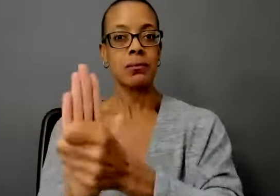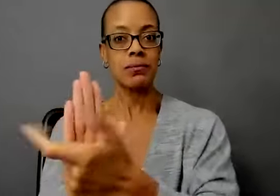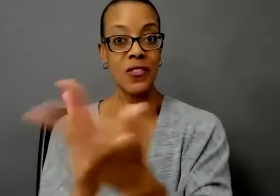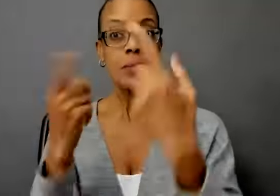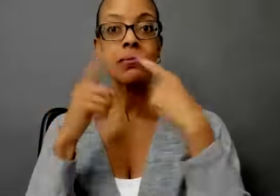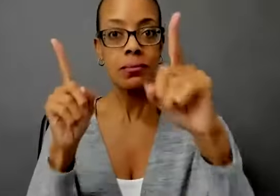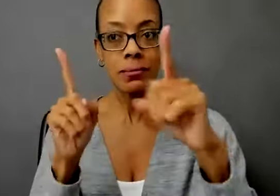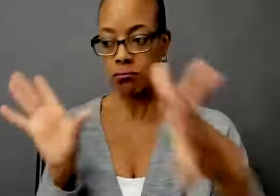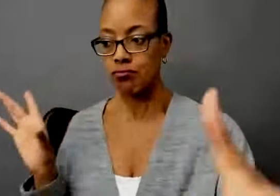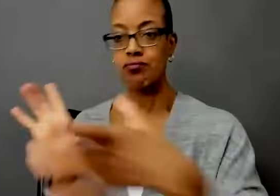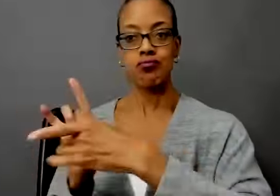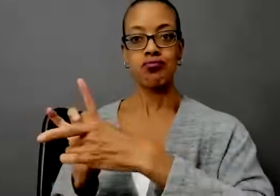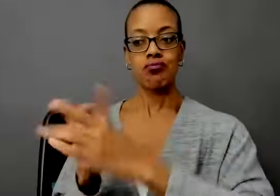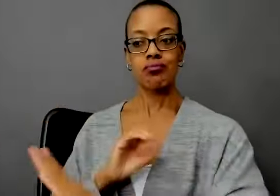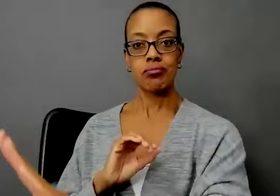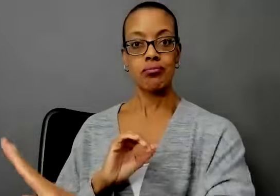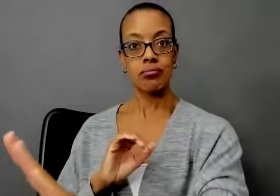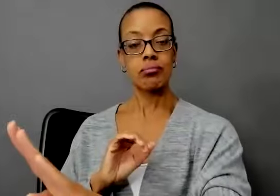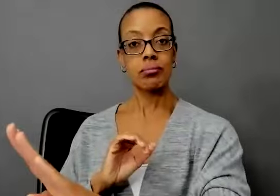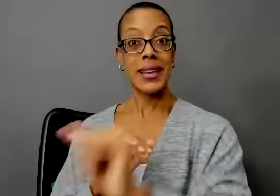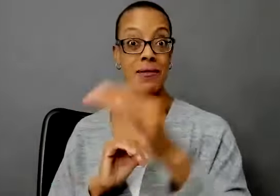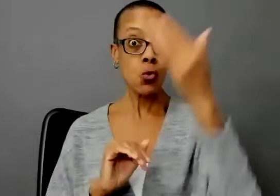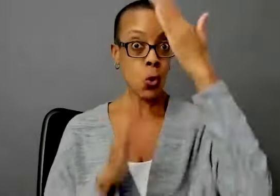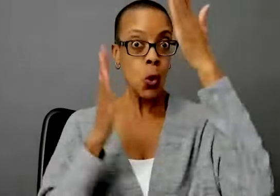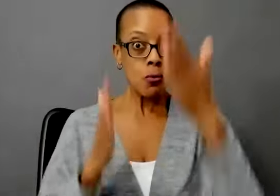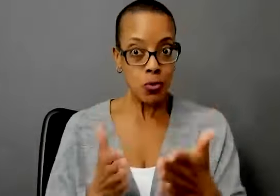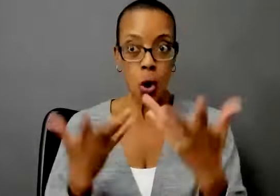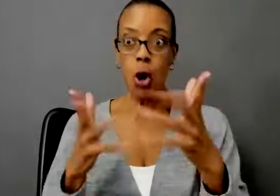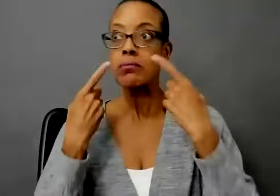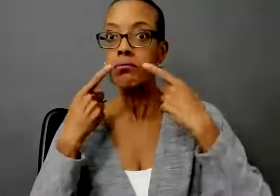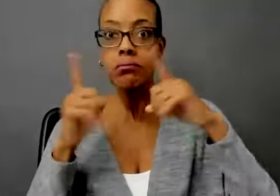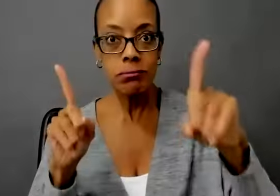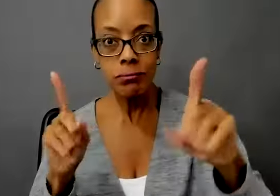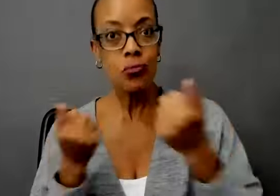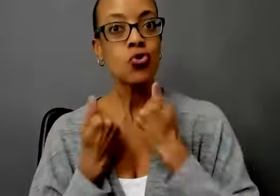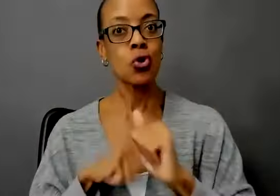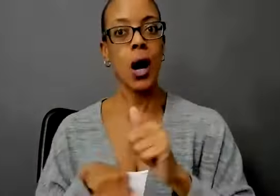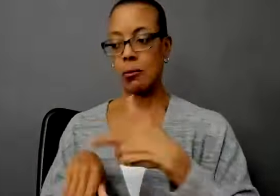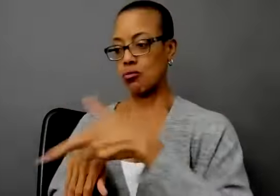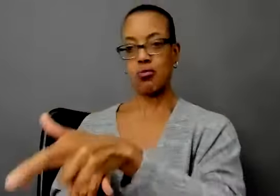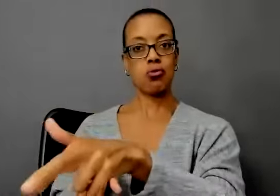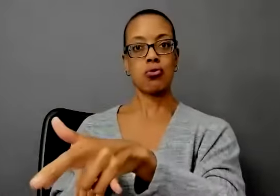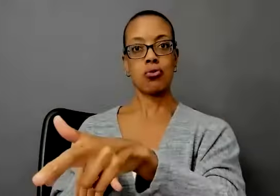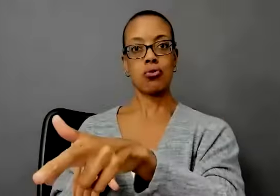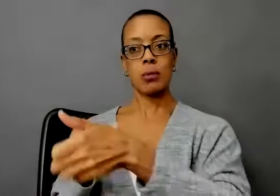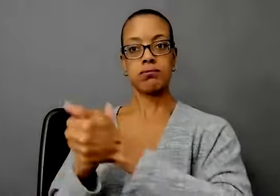lift, or maybe someone who has already been public, try to connect them with that person. I think that was important for me when I was making the